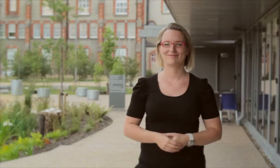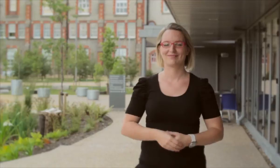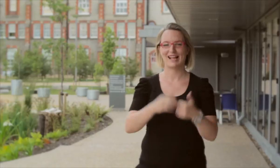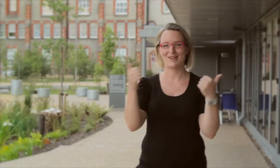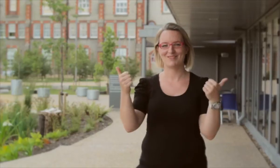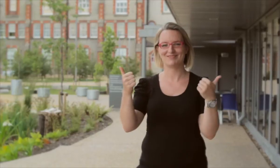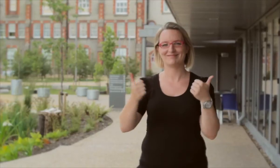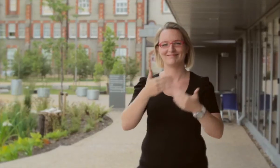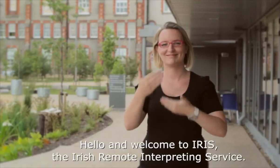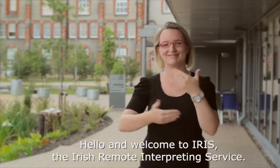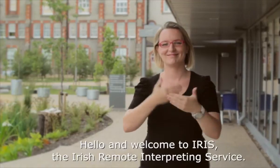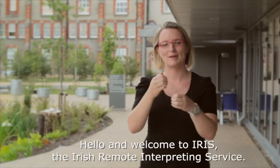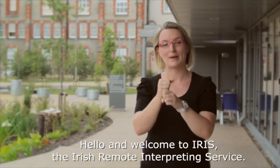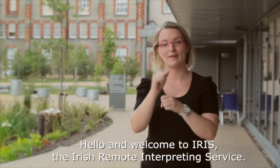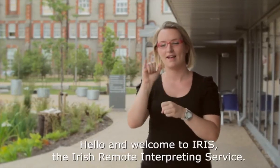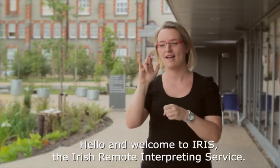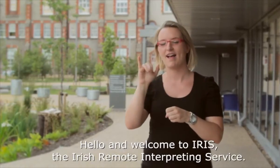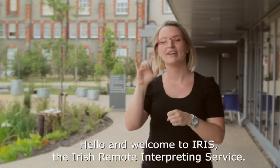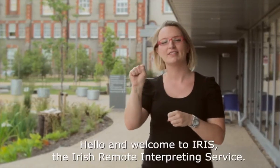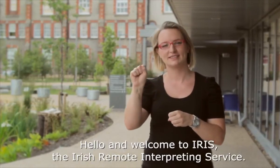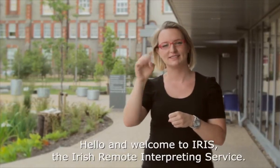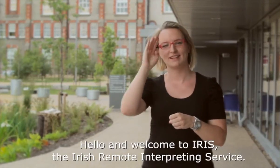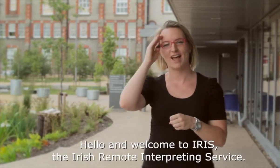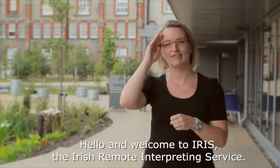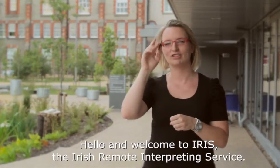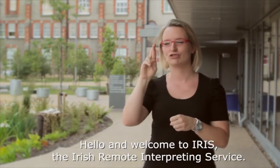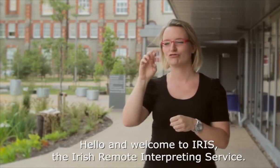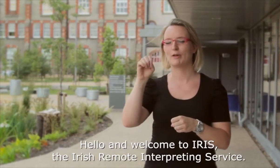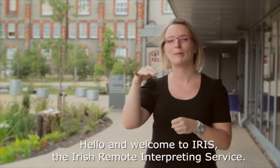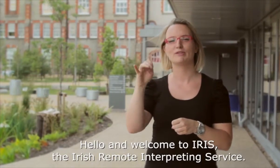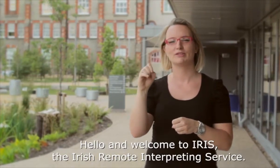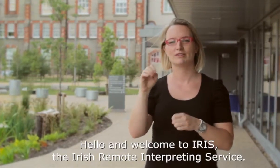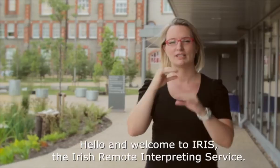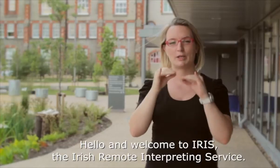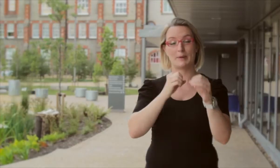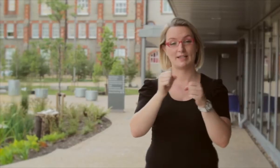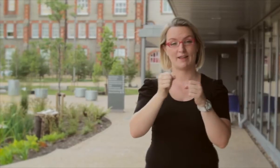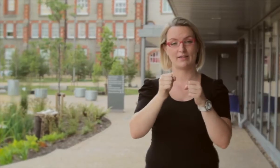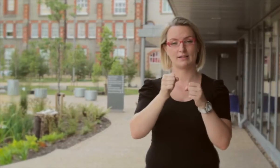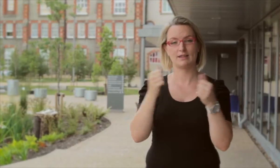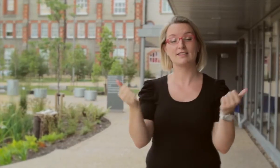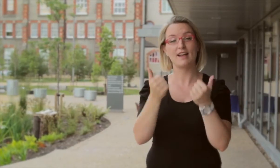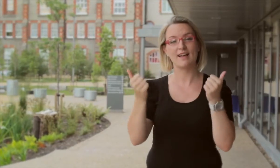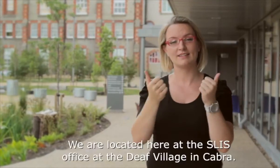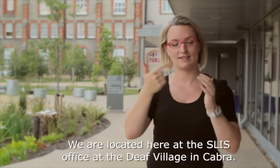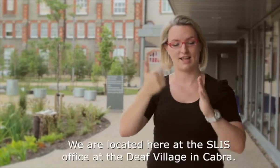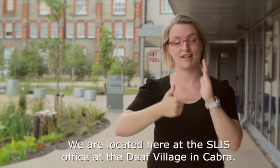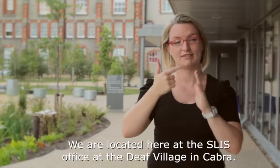Hello, and welcome to IRIS, the Irish Remote Interpreting Service. We're located